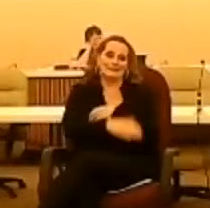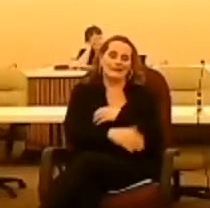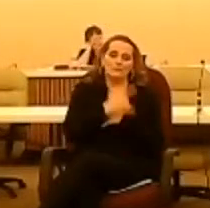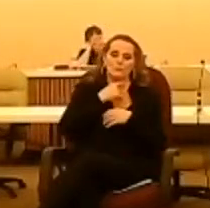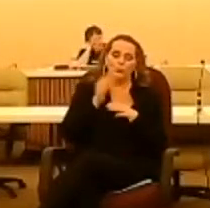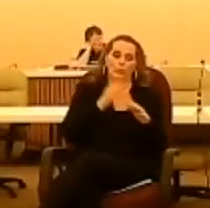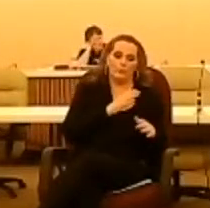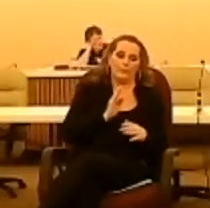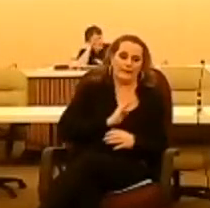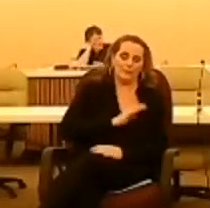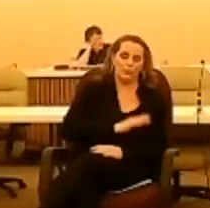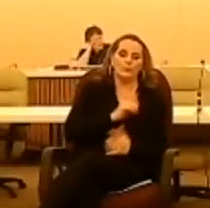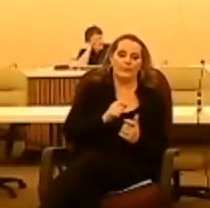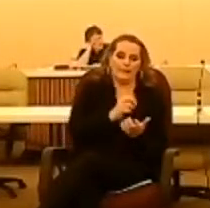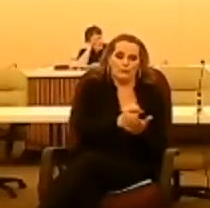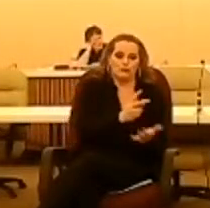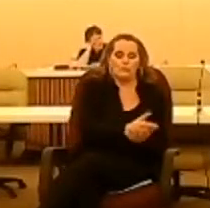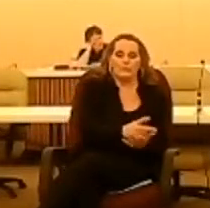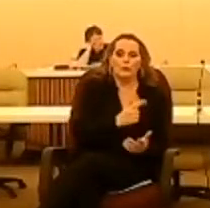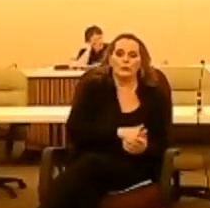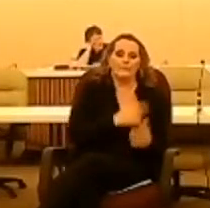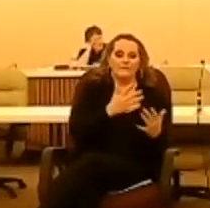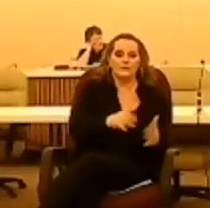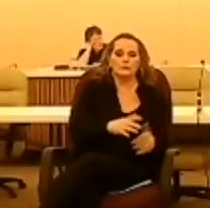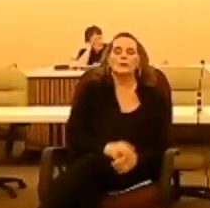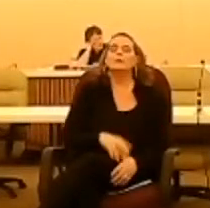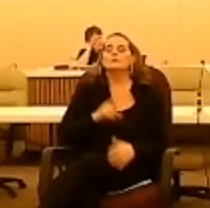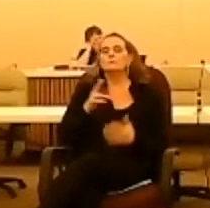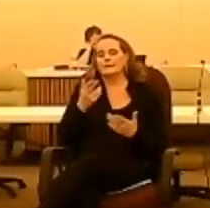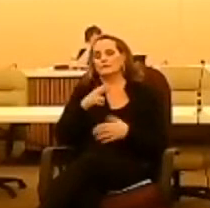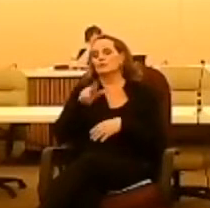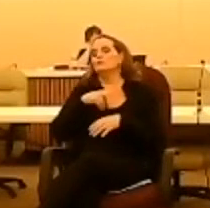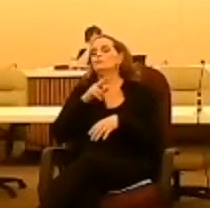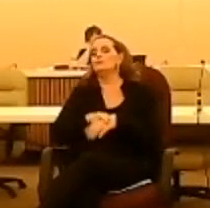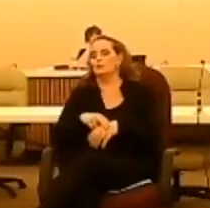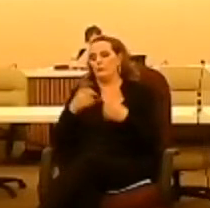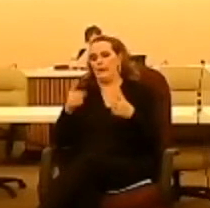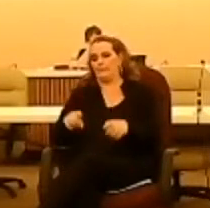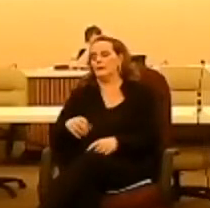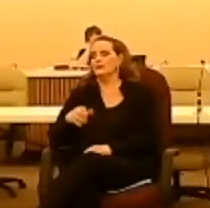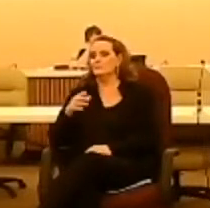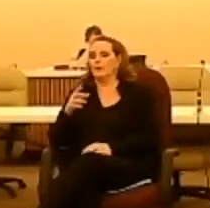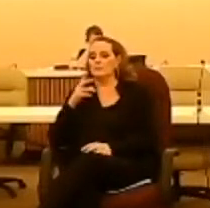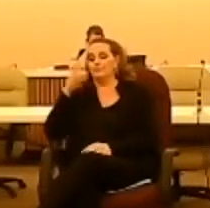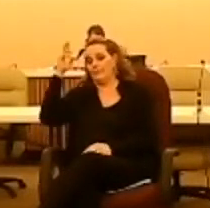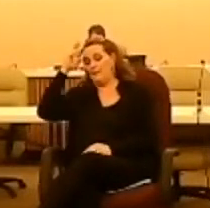for a new site plan, it would have been done. That's the way it normally happens. But because